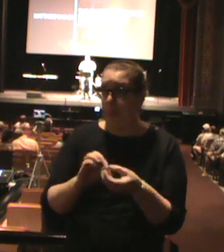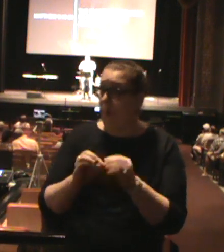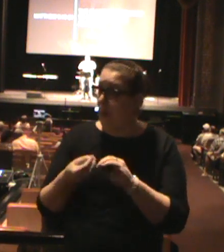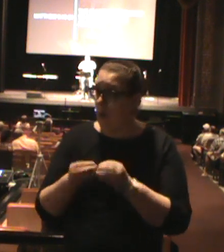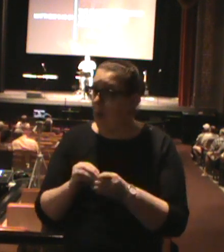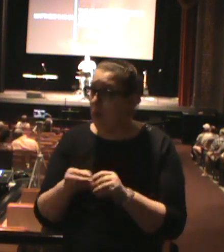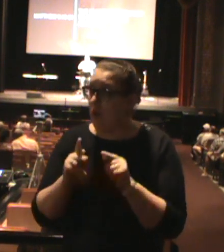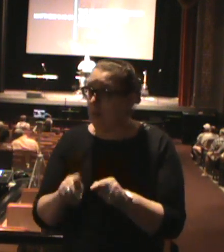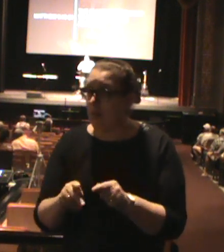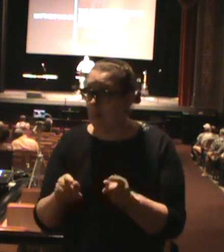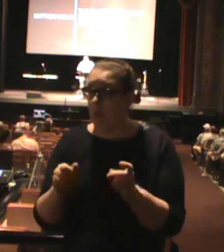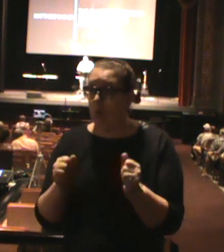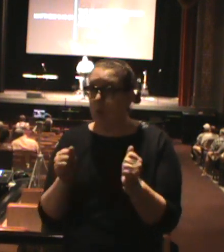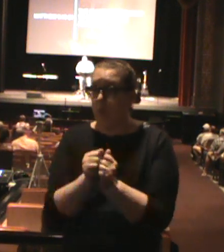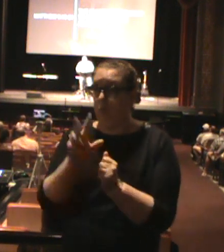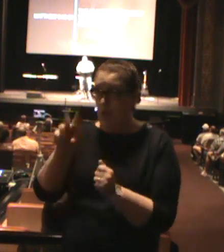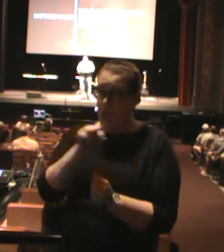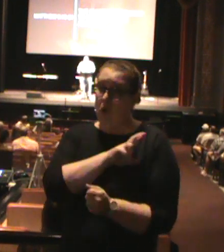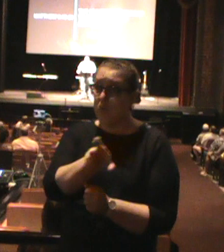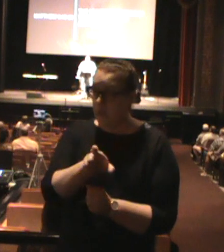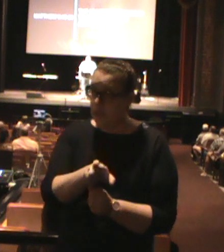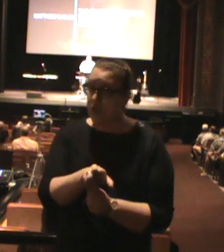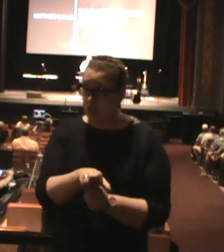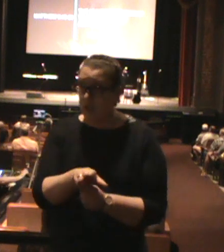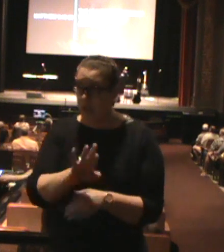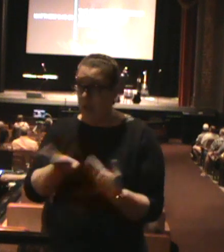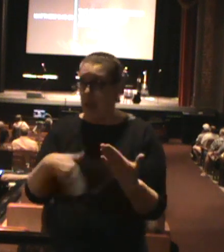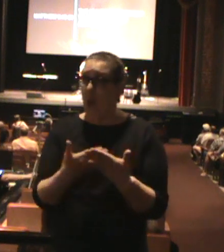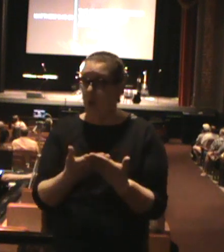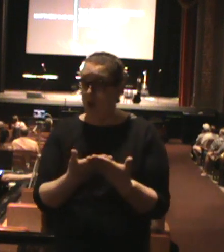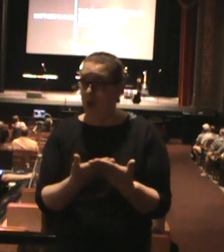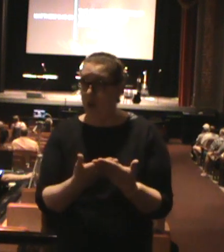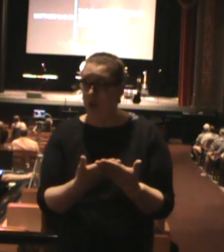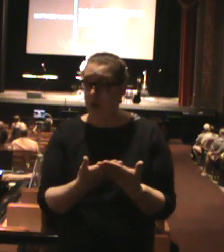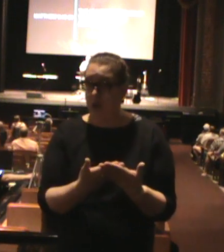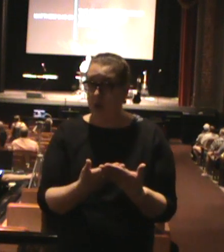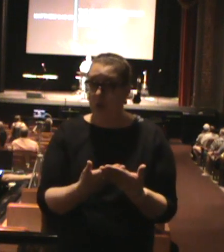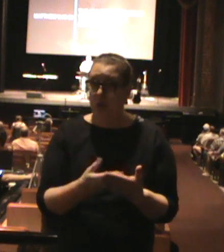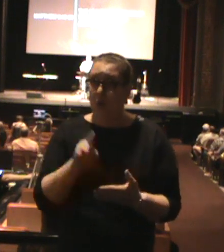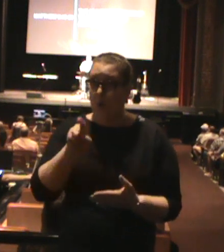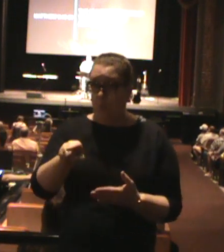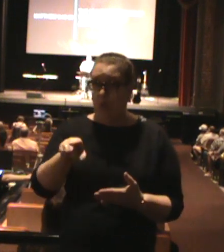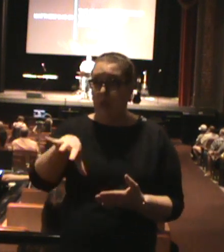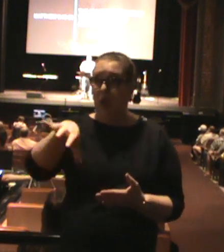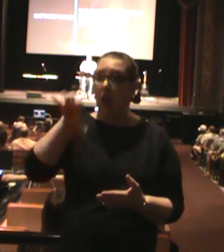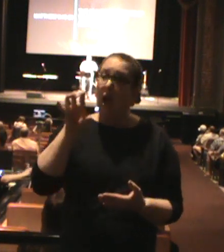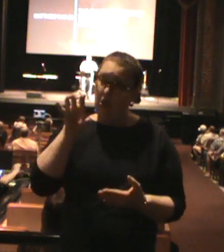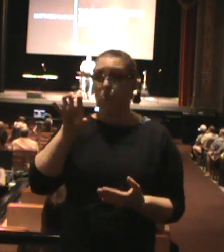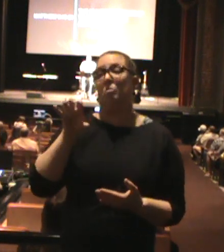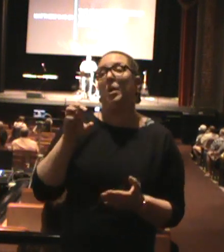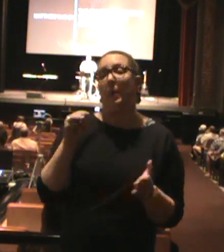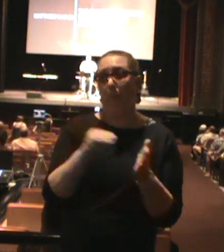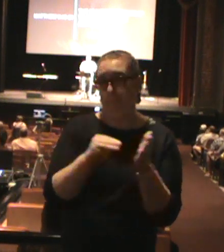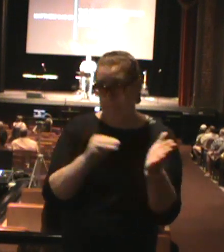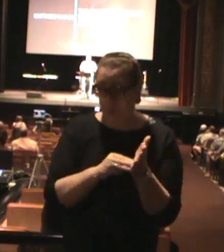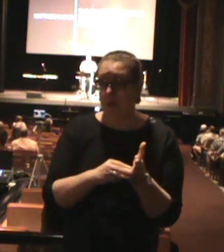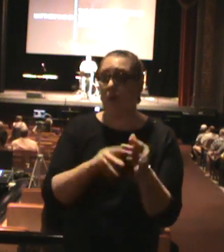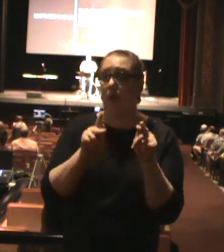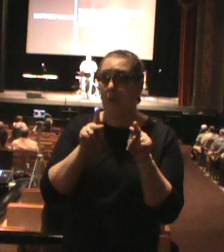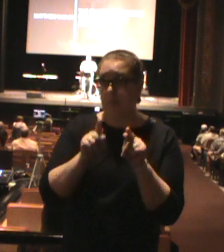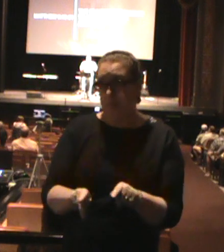who don't associate with any religion at all, will account for 100 million people in the U.S.